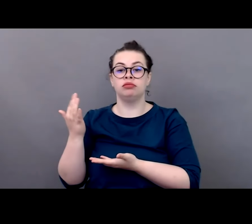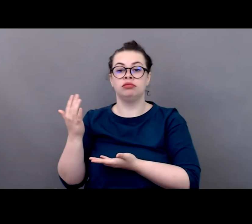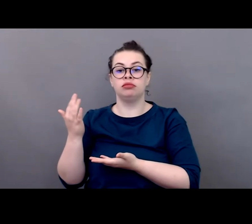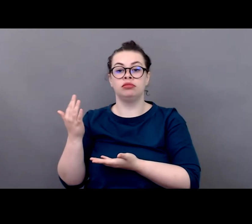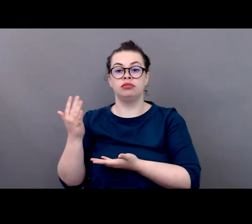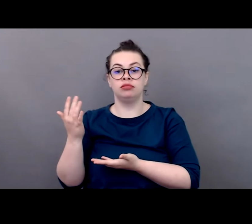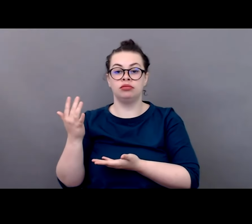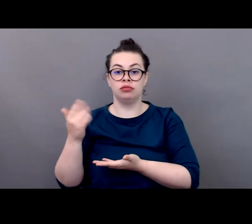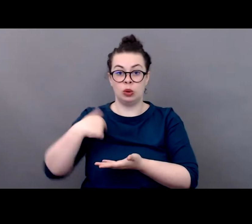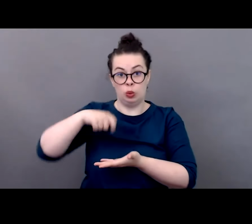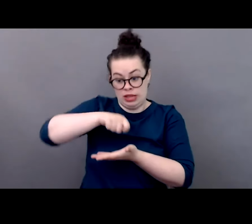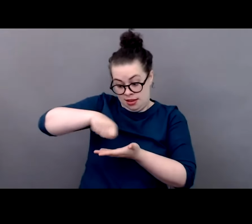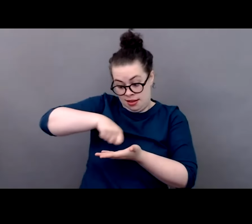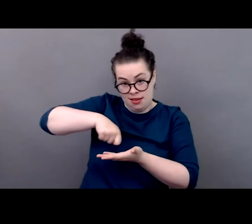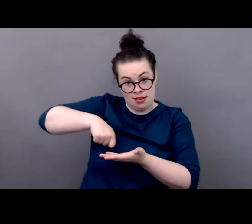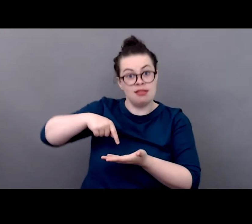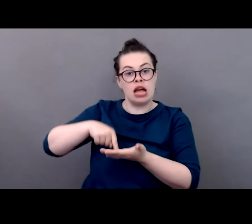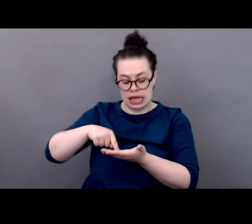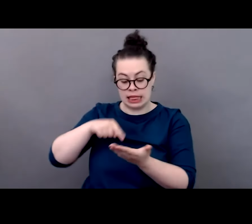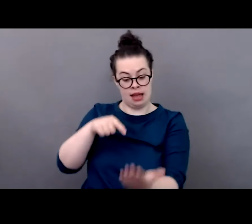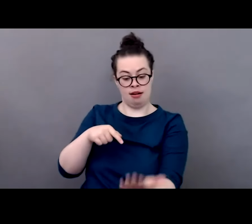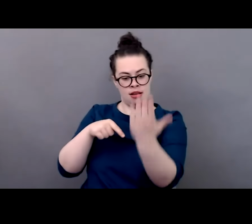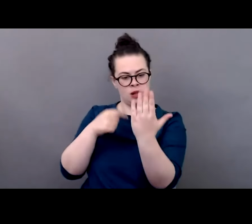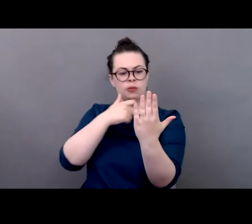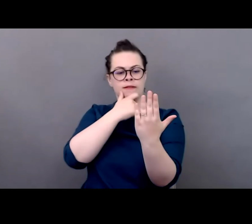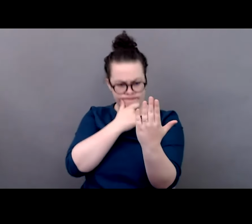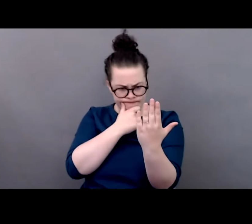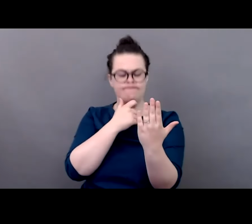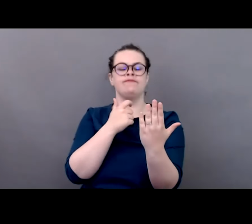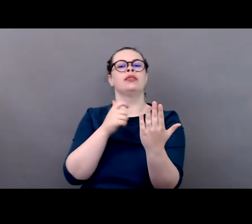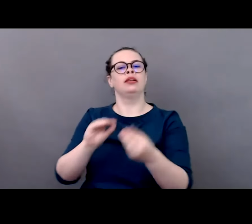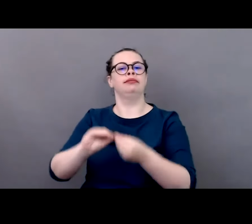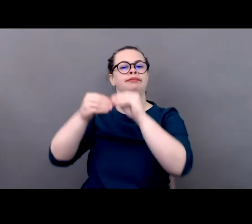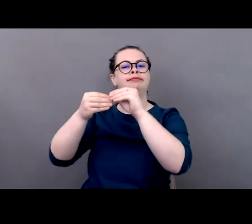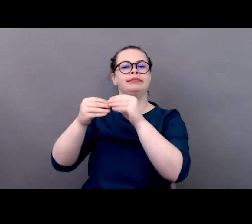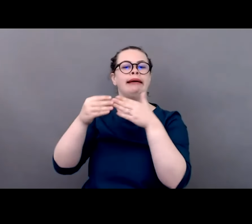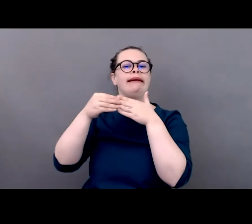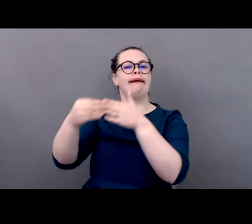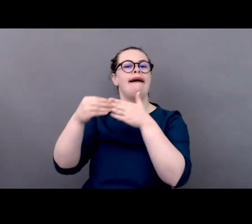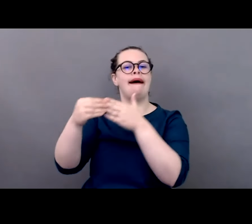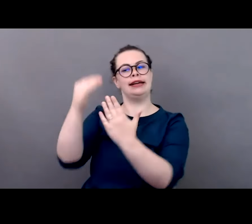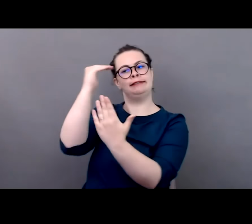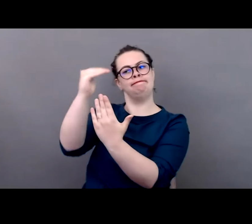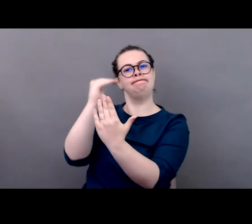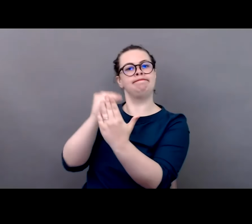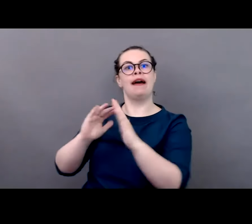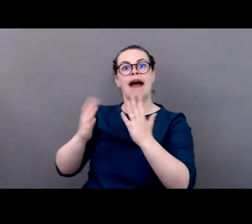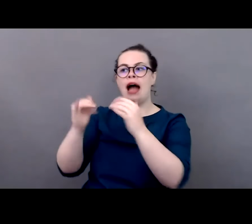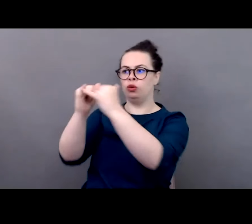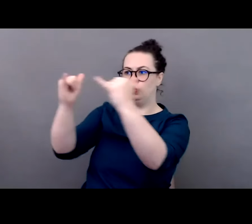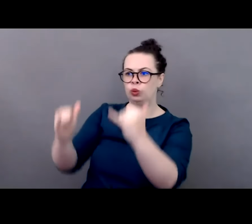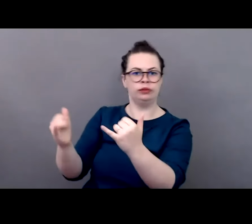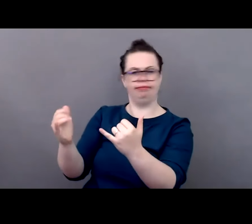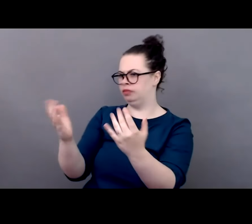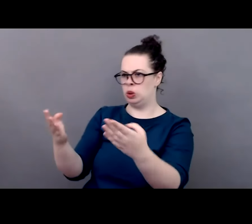prepare guidelines for deinstitutionalization, including in the context of humanitarian crisis and